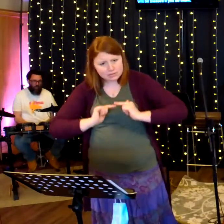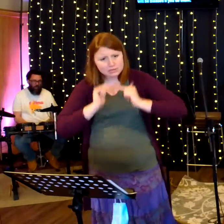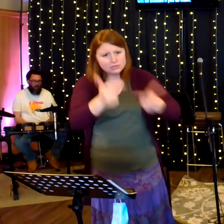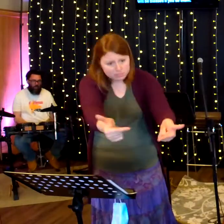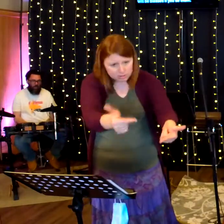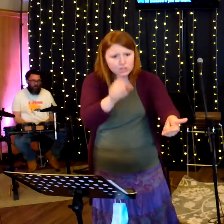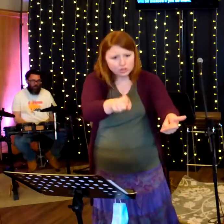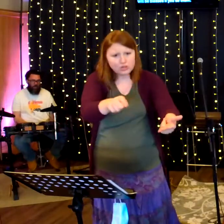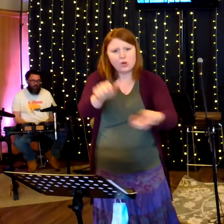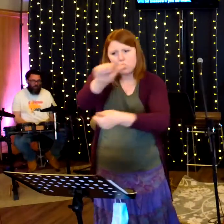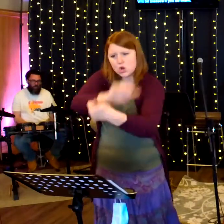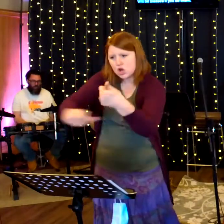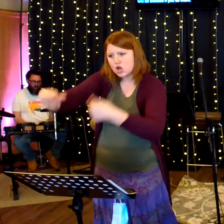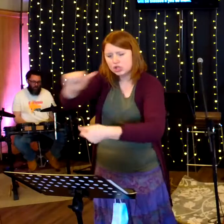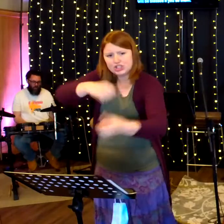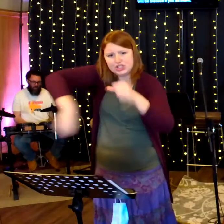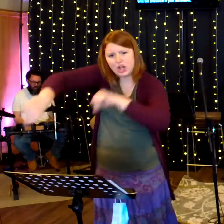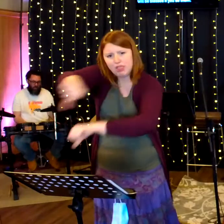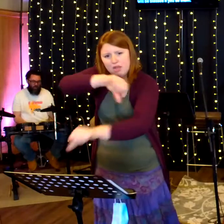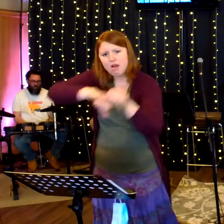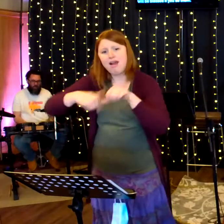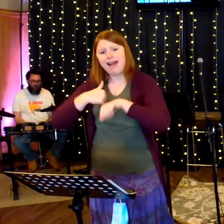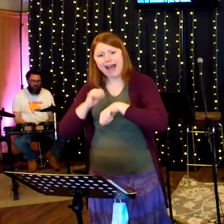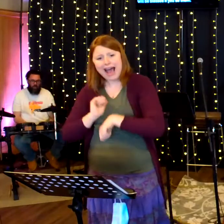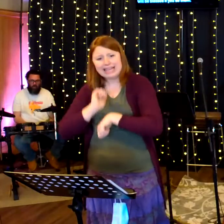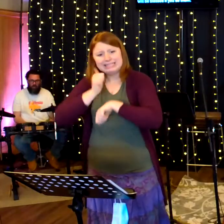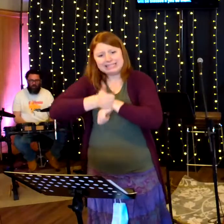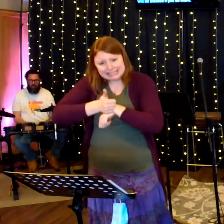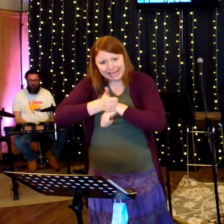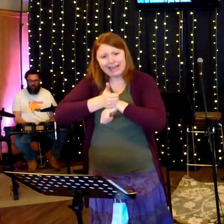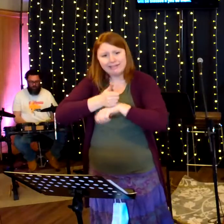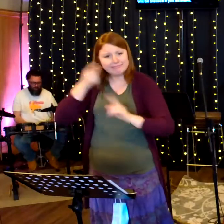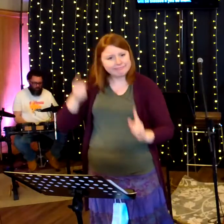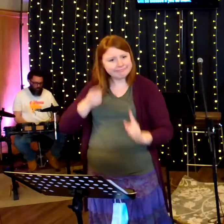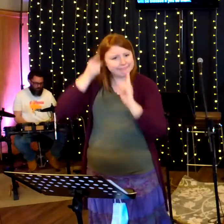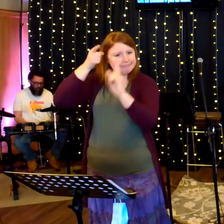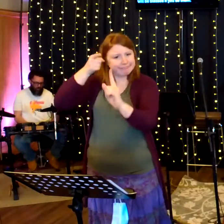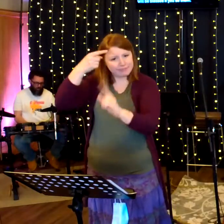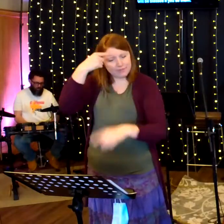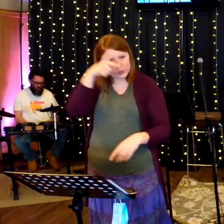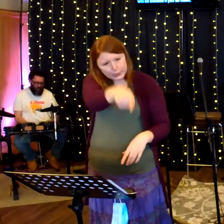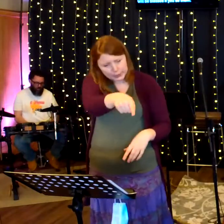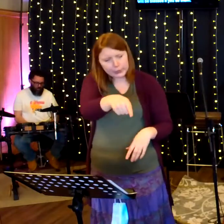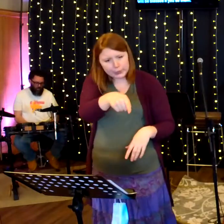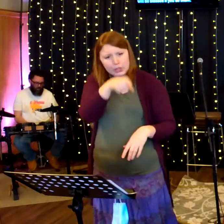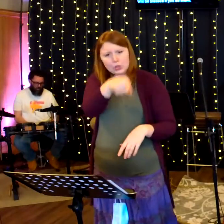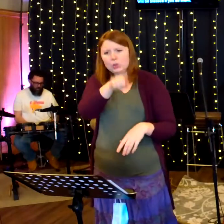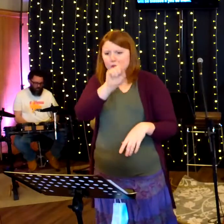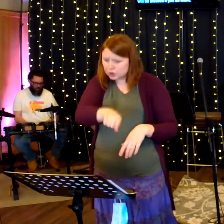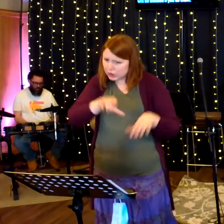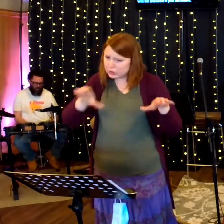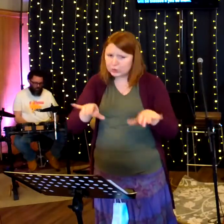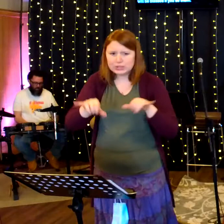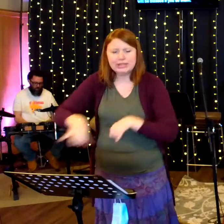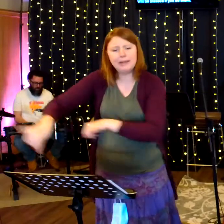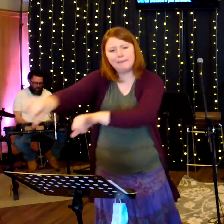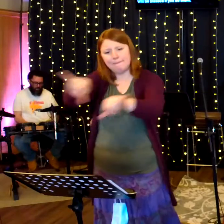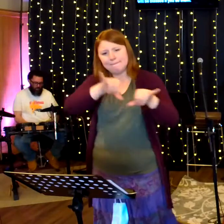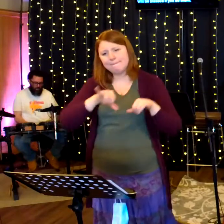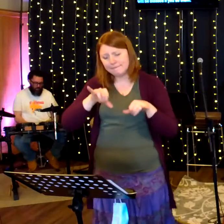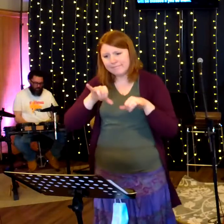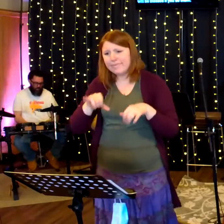another's feet. I have set you an example that you should do as I have done for you. Very truly I tell you,